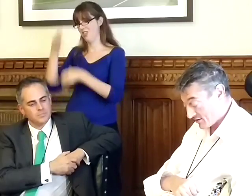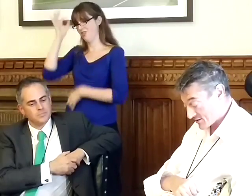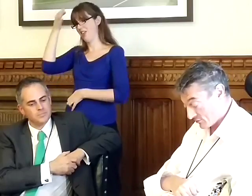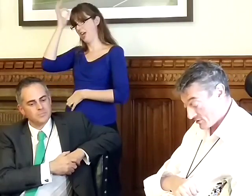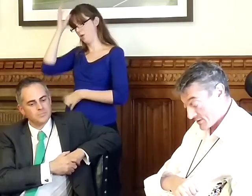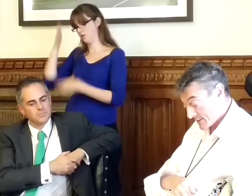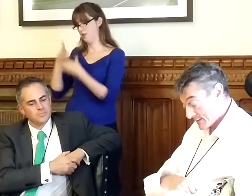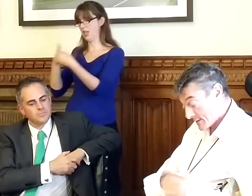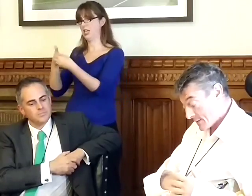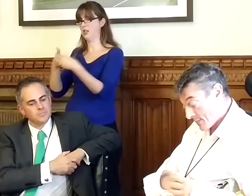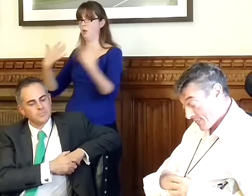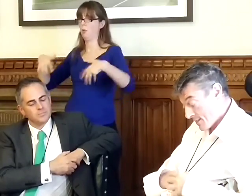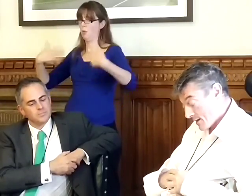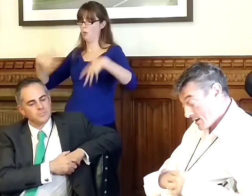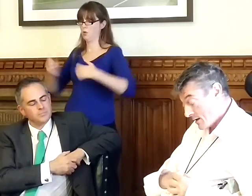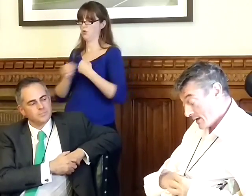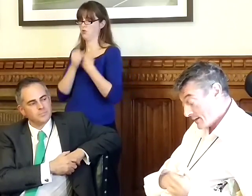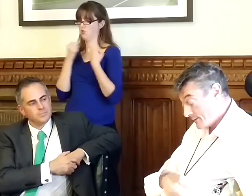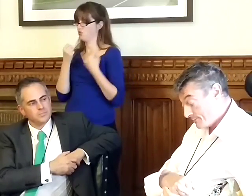of a local council.